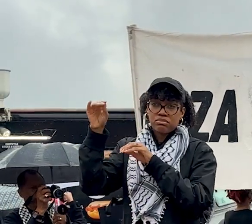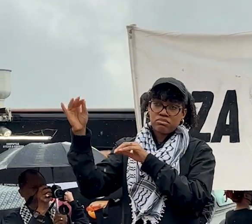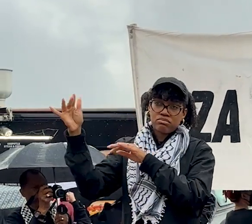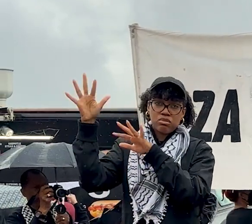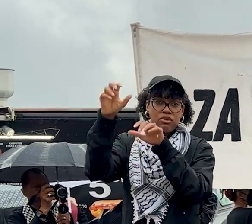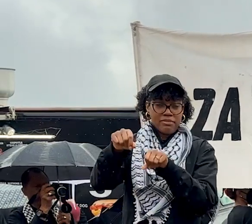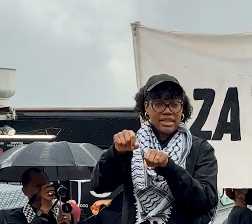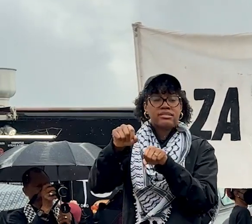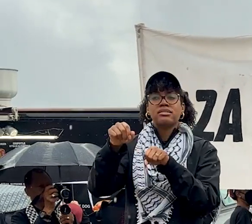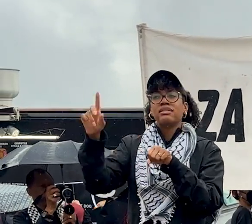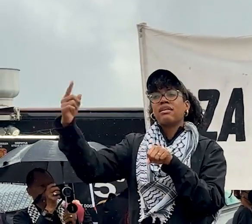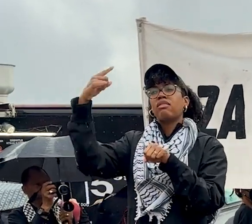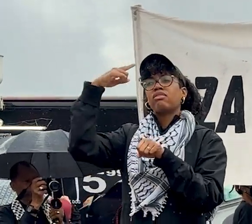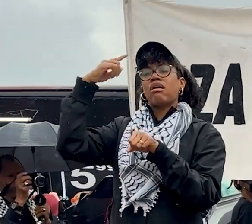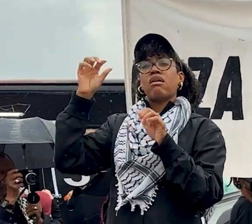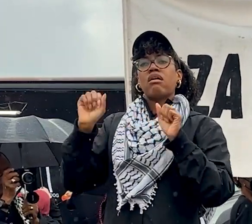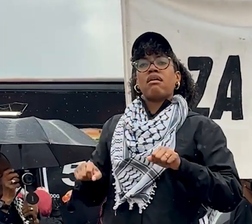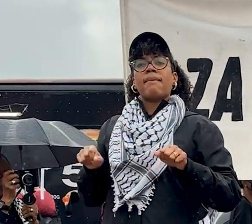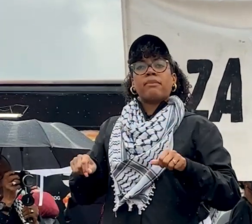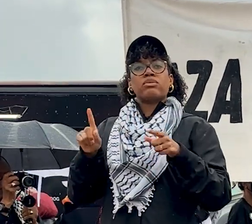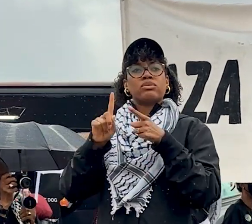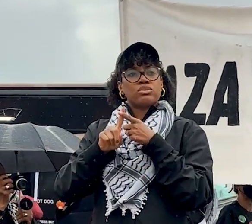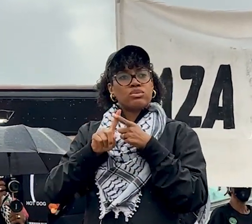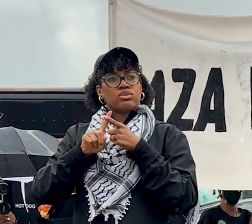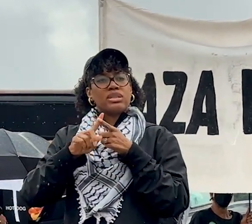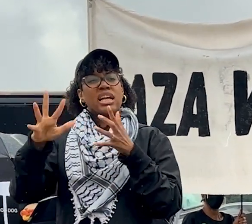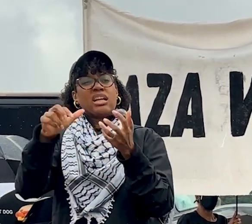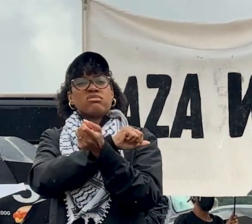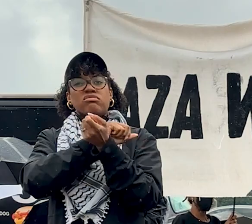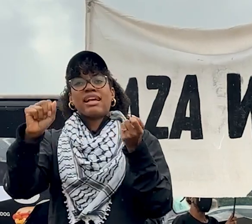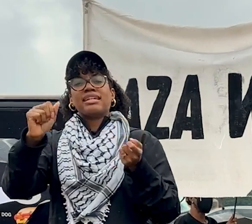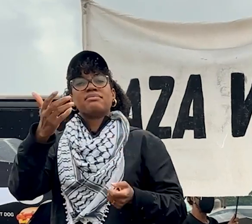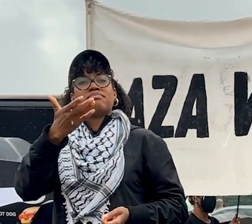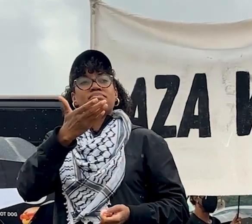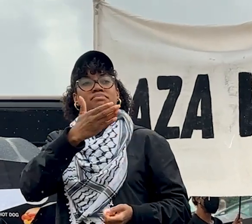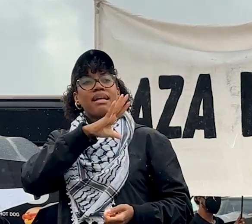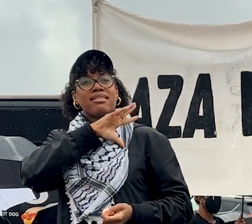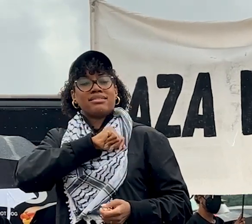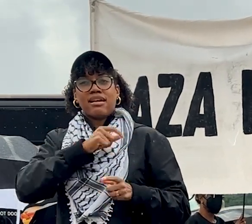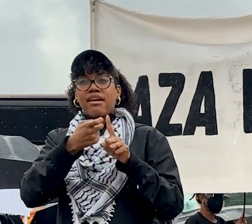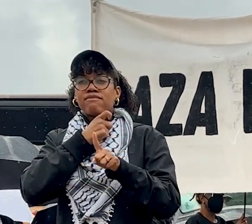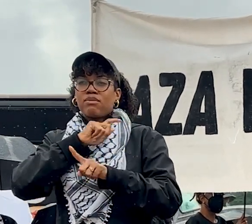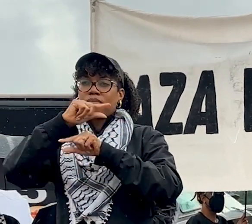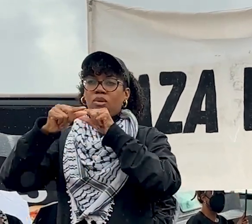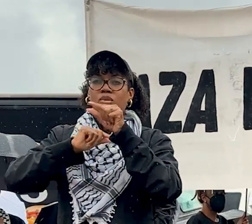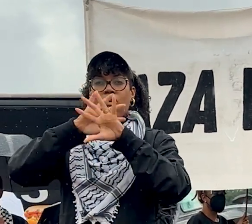thought that they would be able to erase Palestine from the global collective memory.